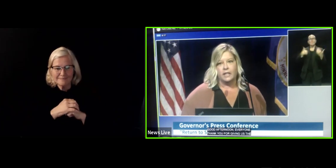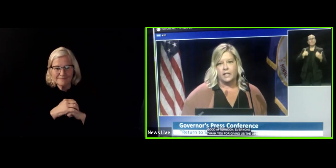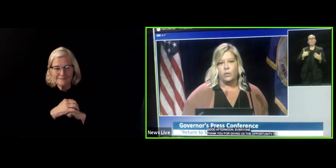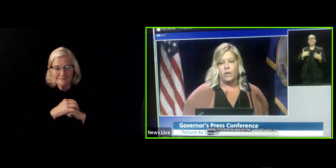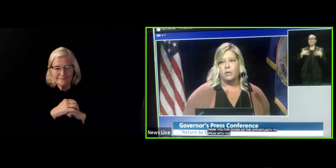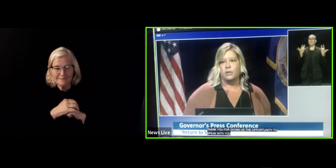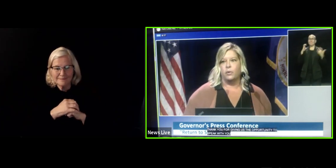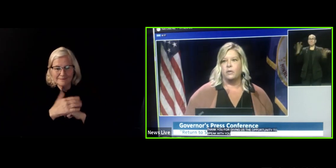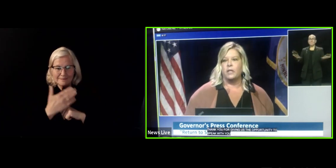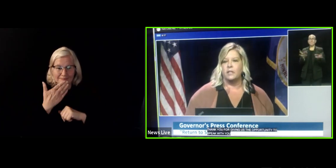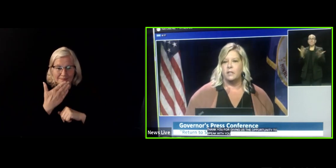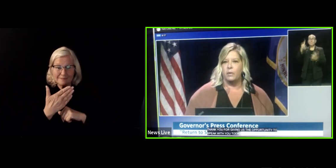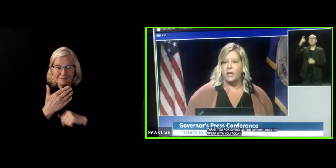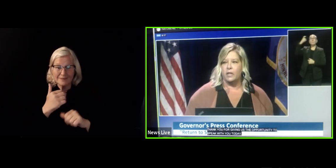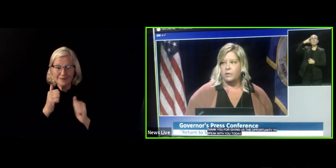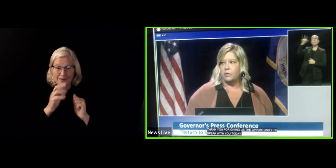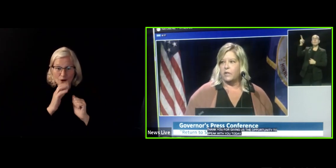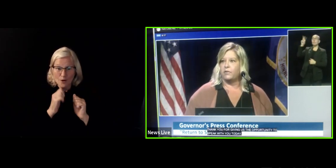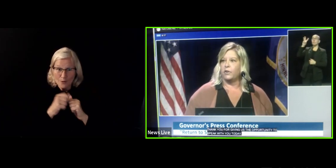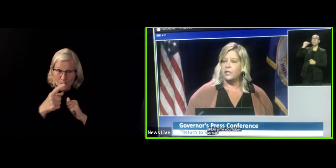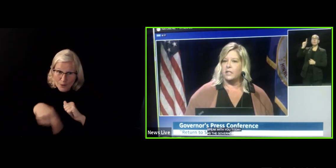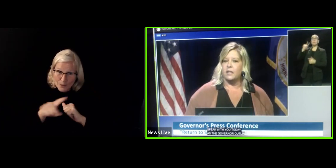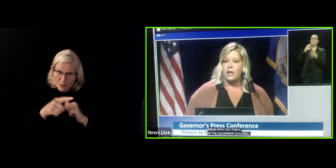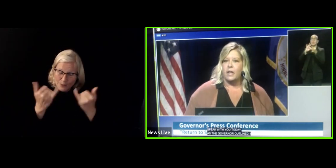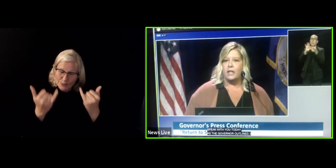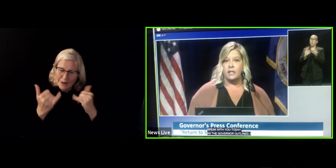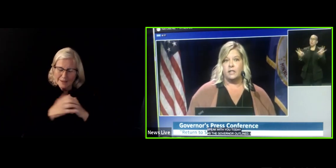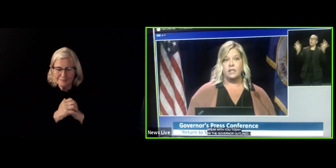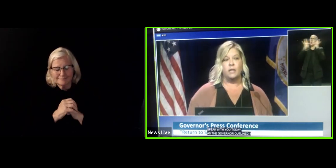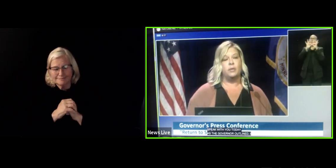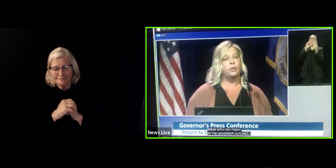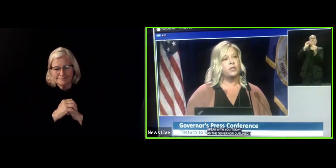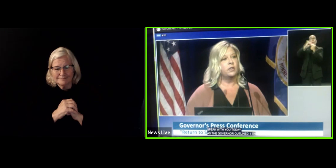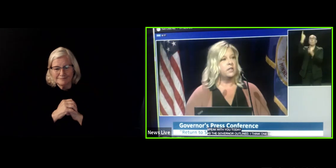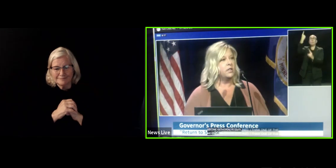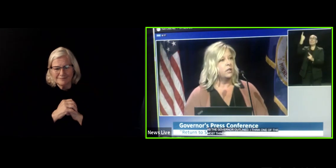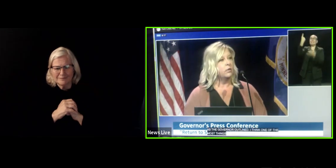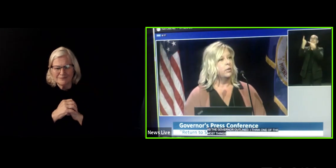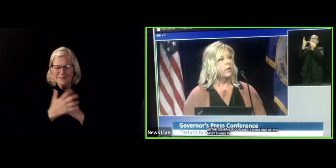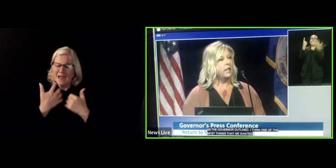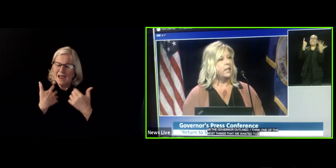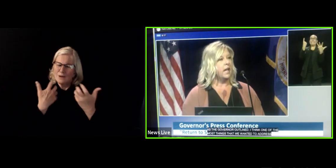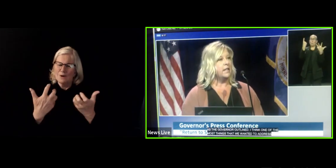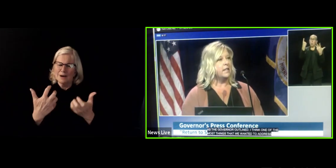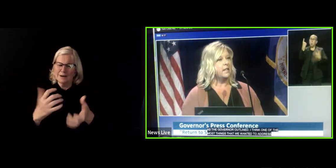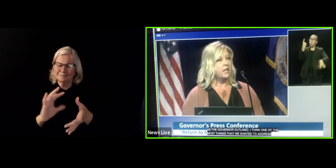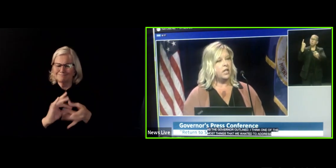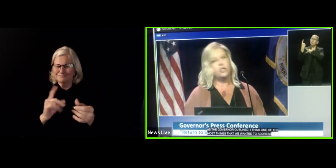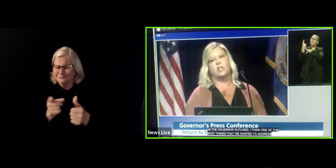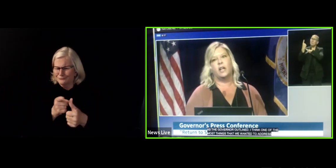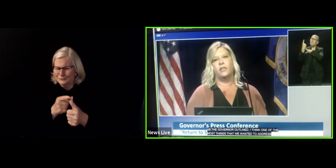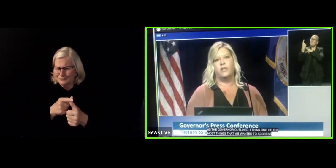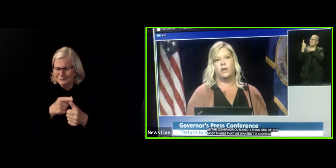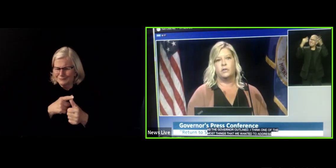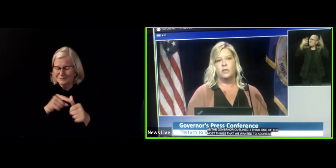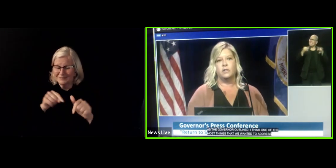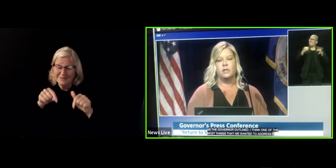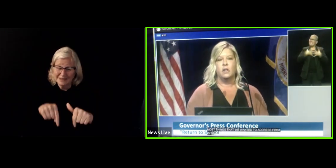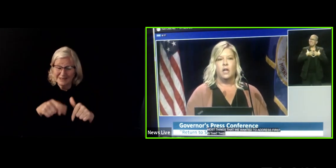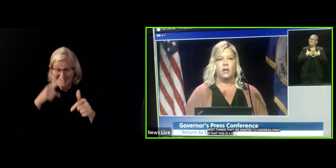outlined, I think one of the most important theses that we wanted to address first is that this is a deeply personal decision. We recognize that the education and health of our